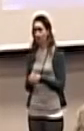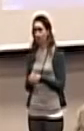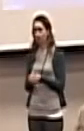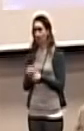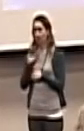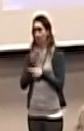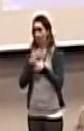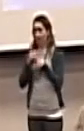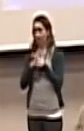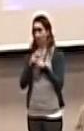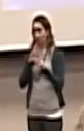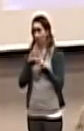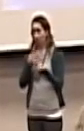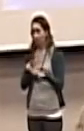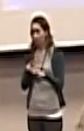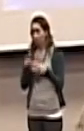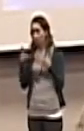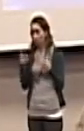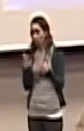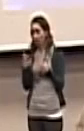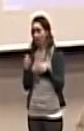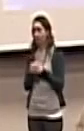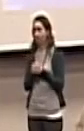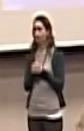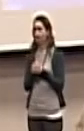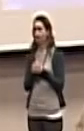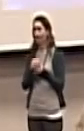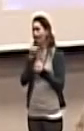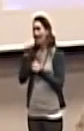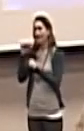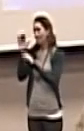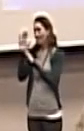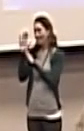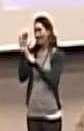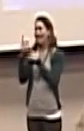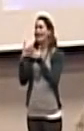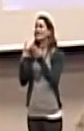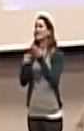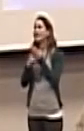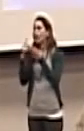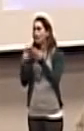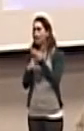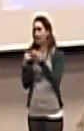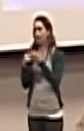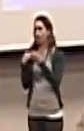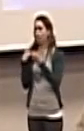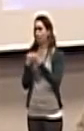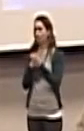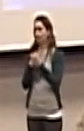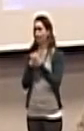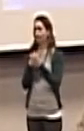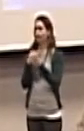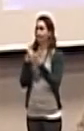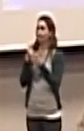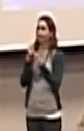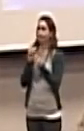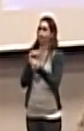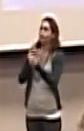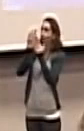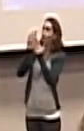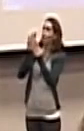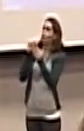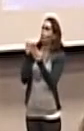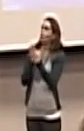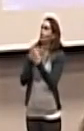Our first response is usually not always submission. Sometimes when we're considered with that or confronted with that, we would